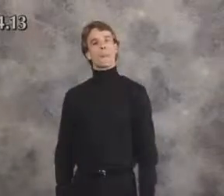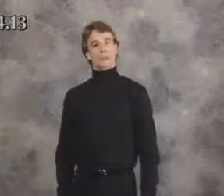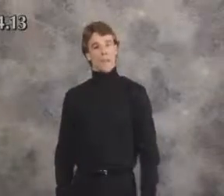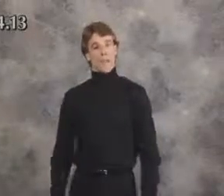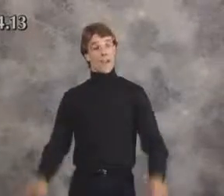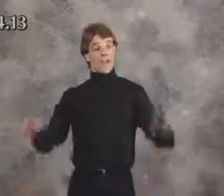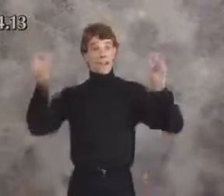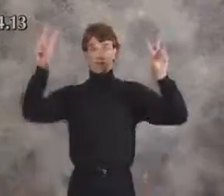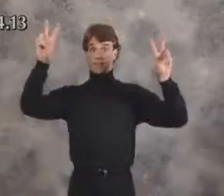story.